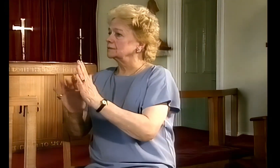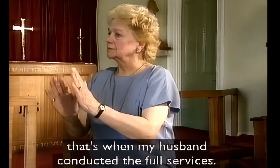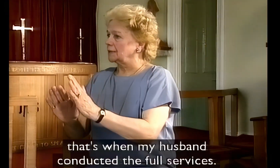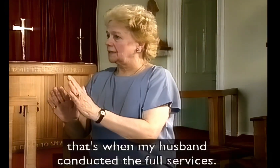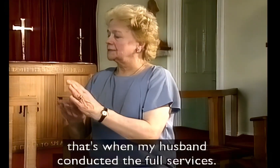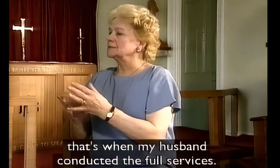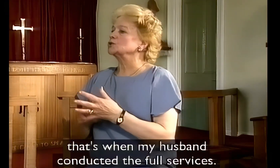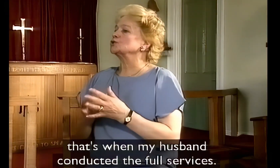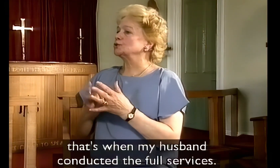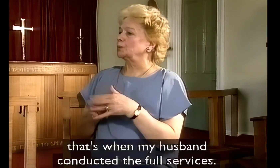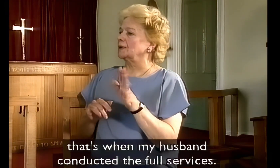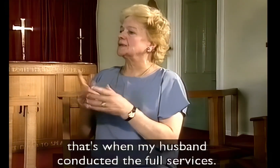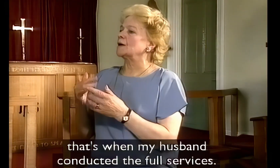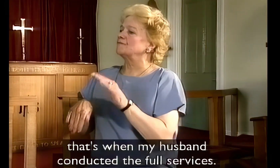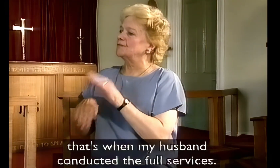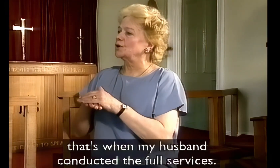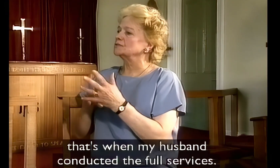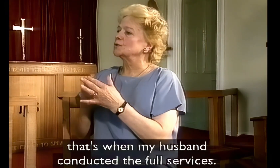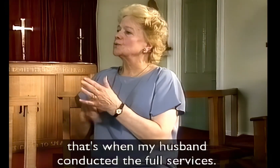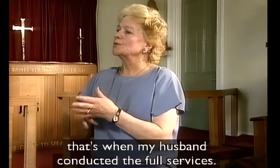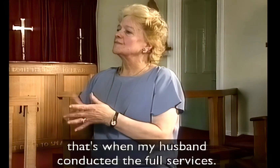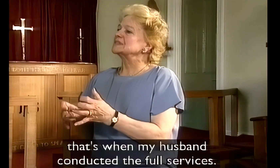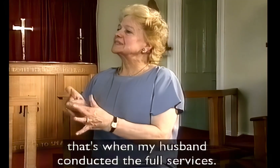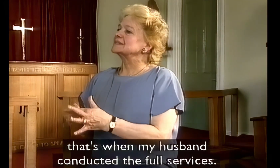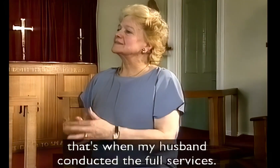That's when my husband conducted the full services.